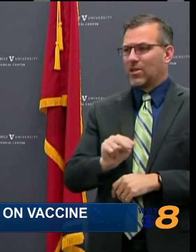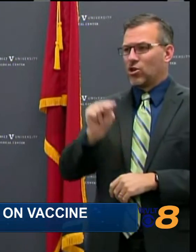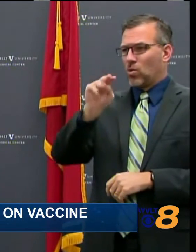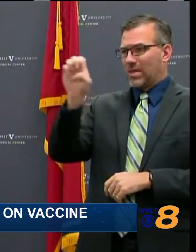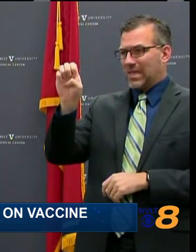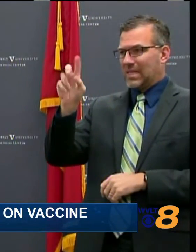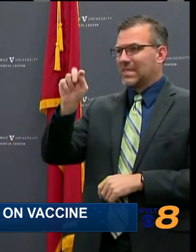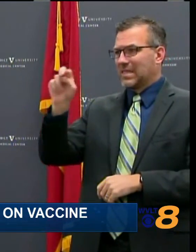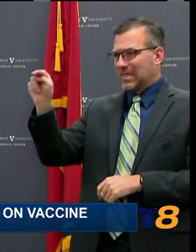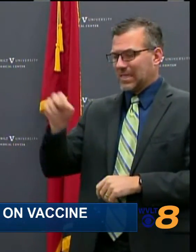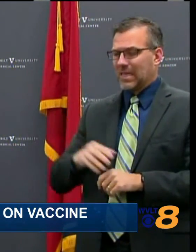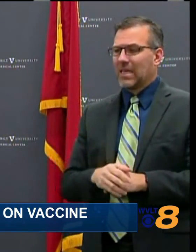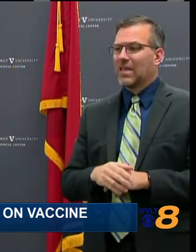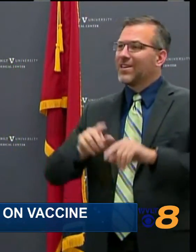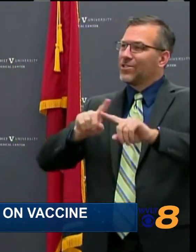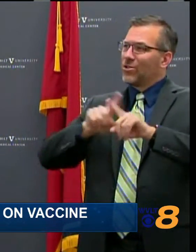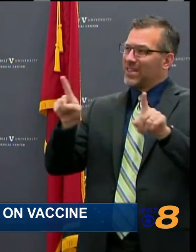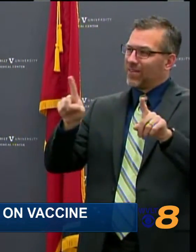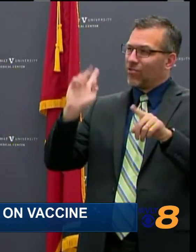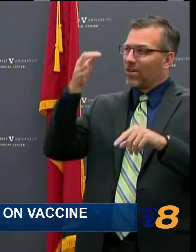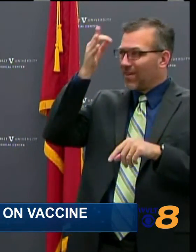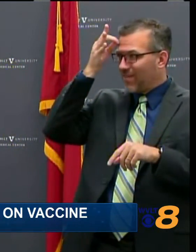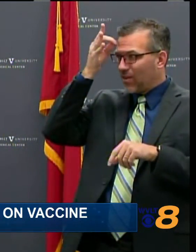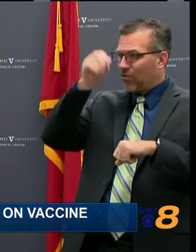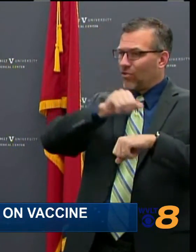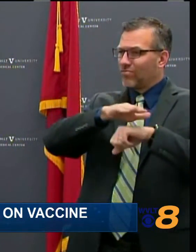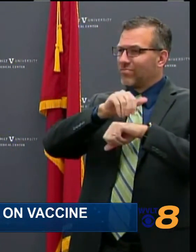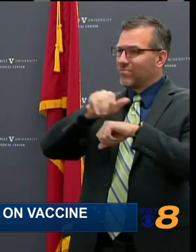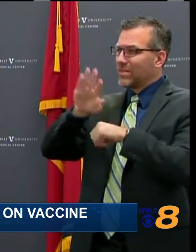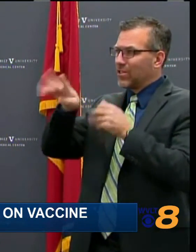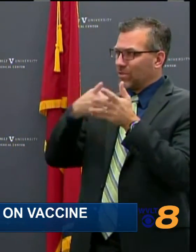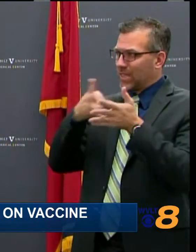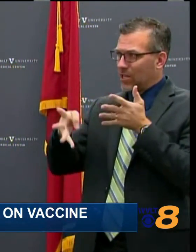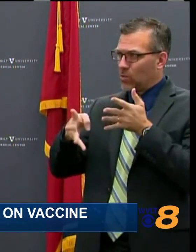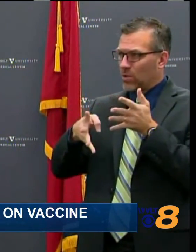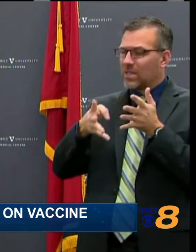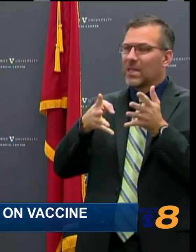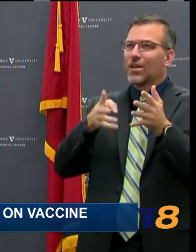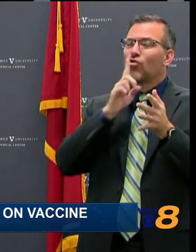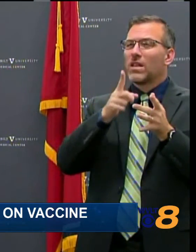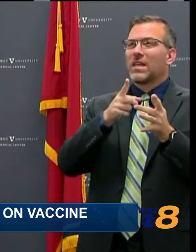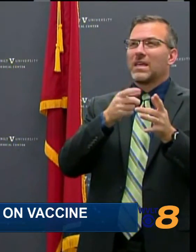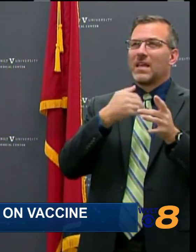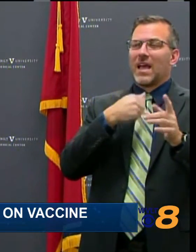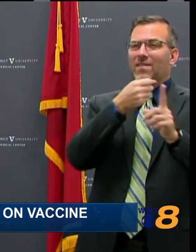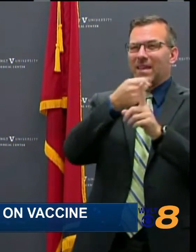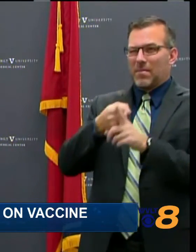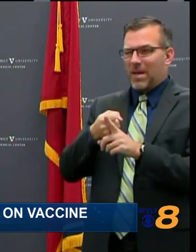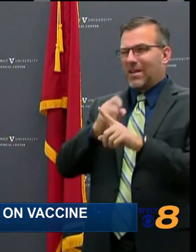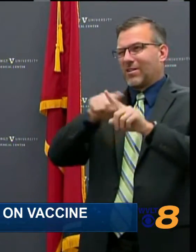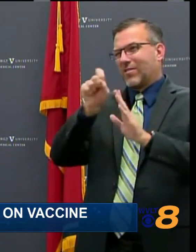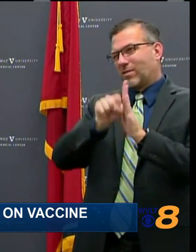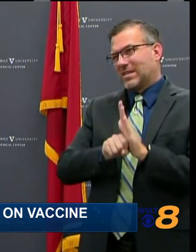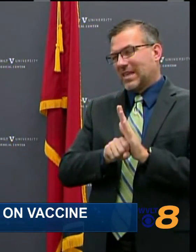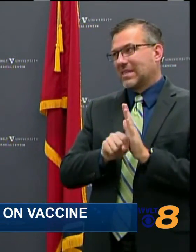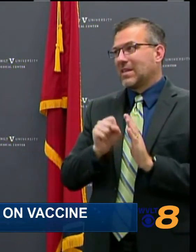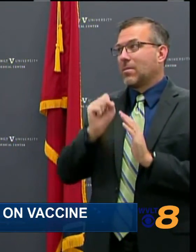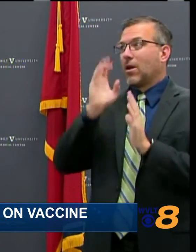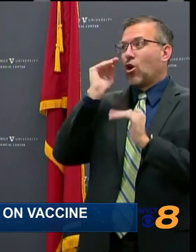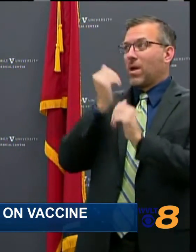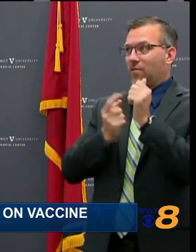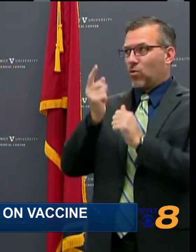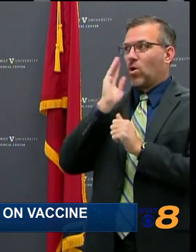And so the different federal shipping schedules did impact different states differently. Looking forward to get everybody vaccinated today when that arrives